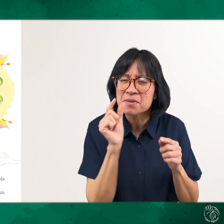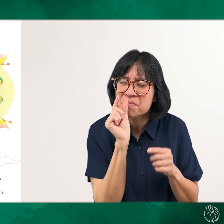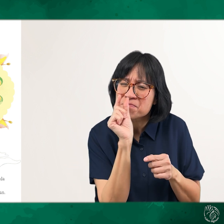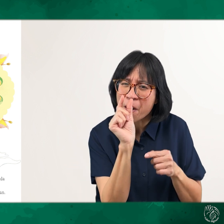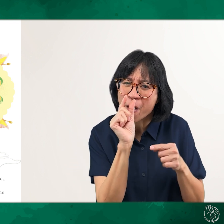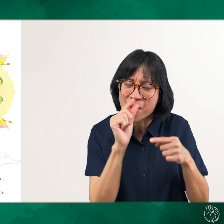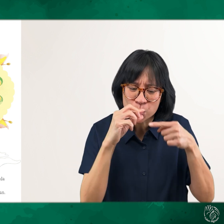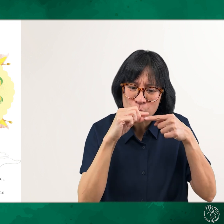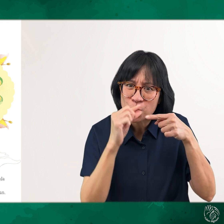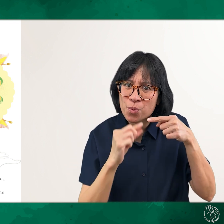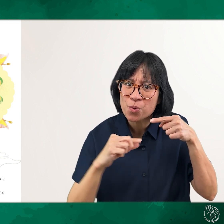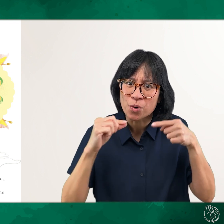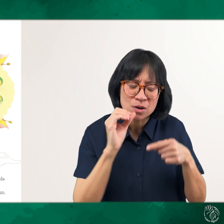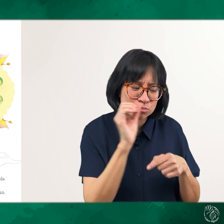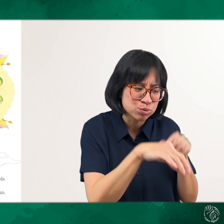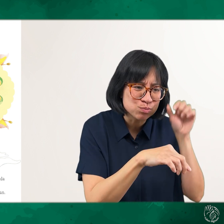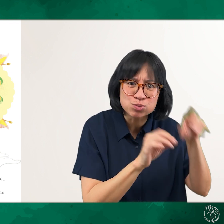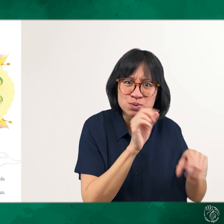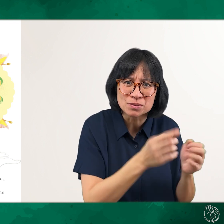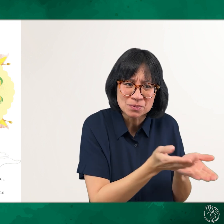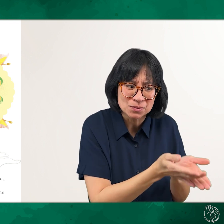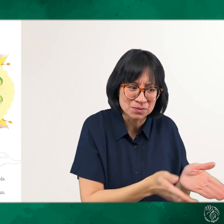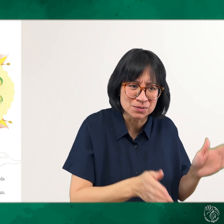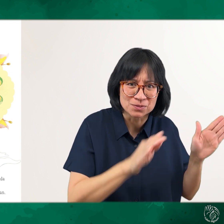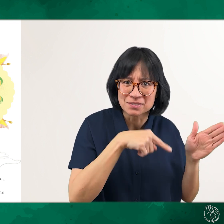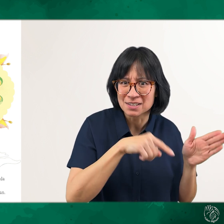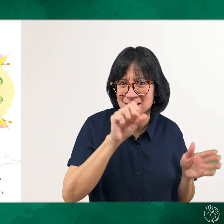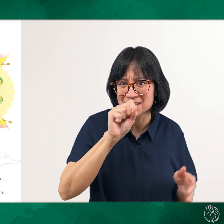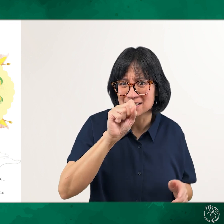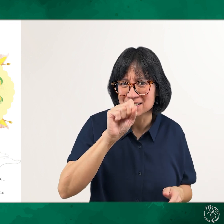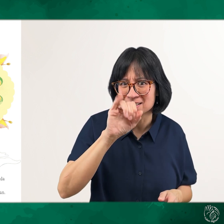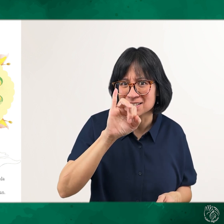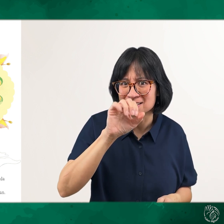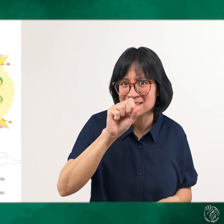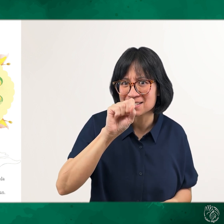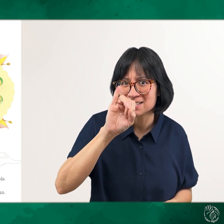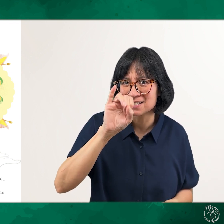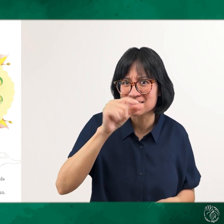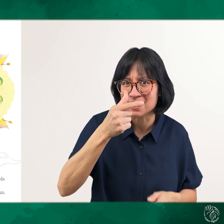And tiny red chilies spilling into the sizzling sisig